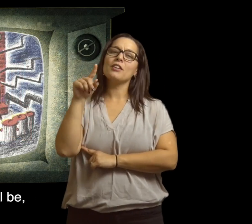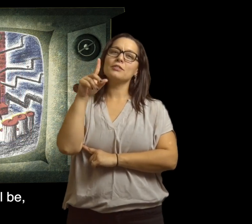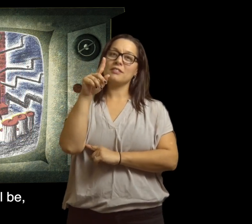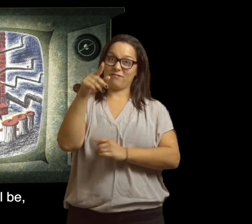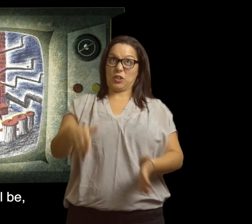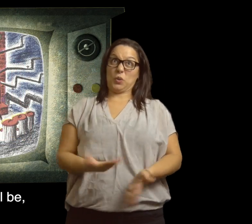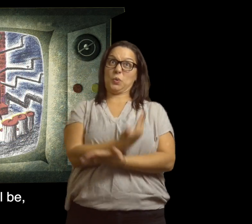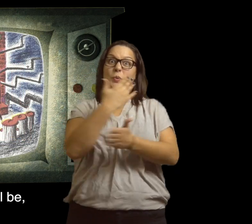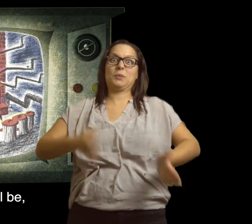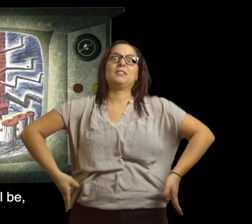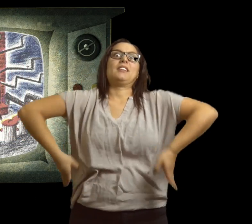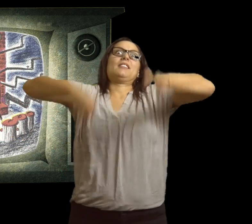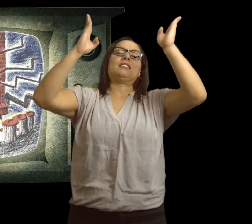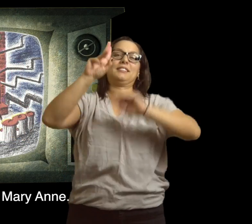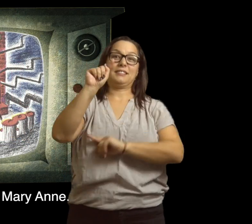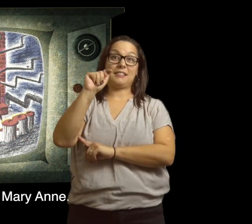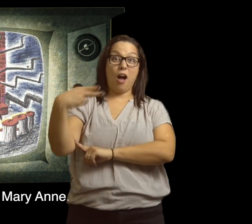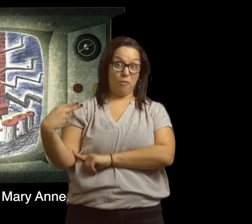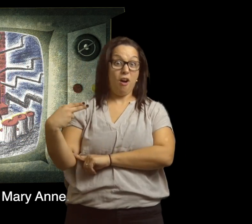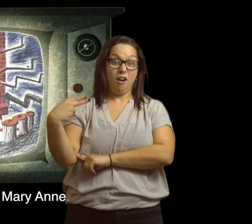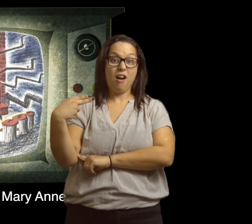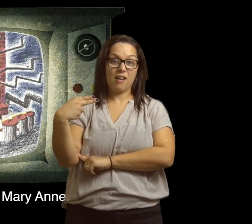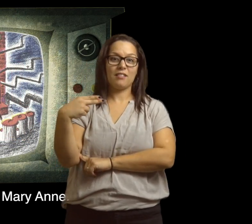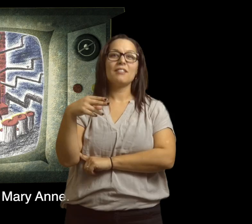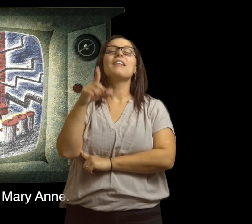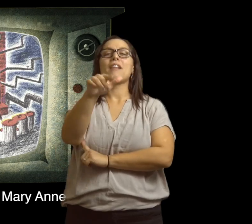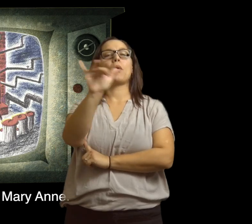There they'll be, Mike Mulligan and Mary Ann.